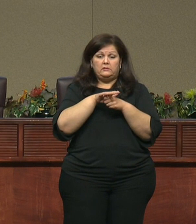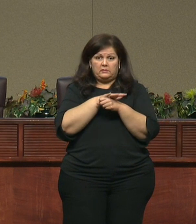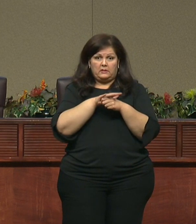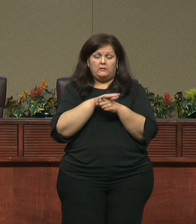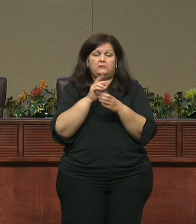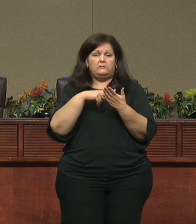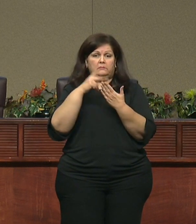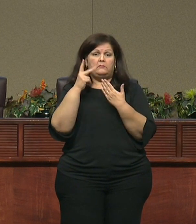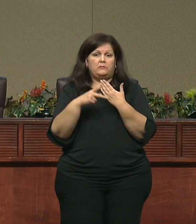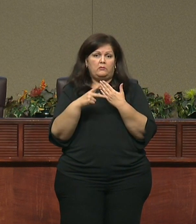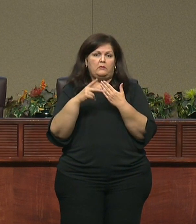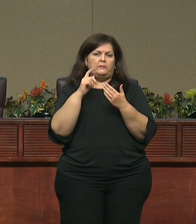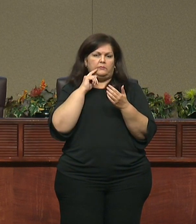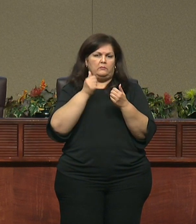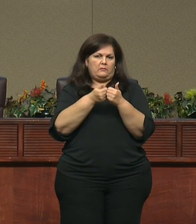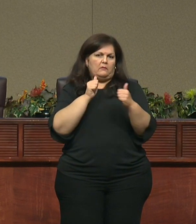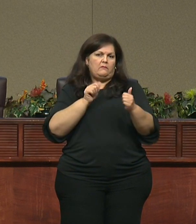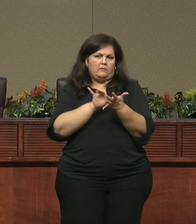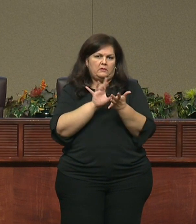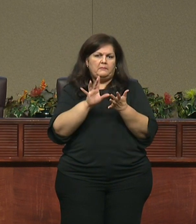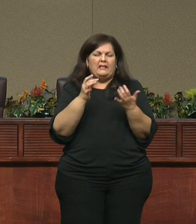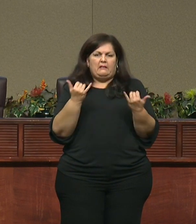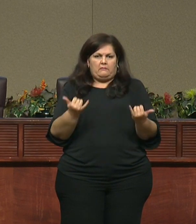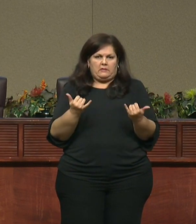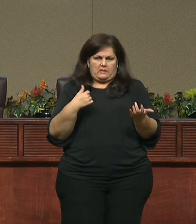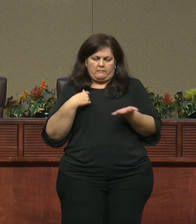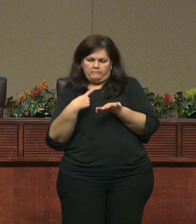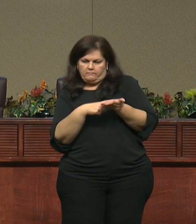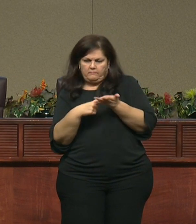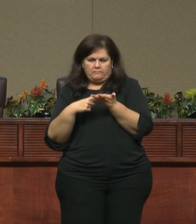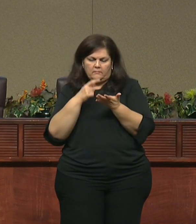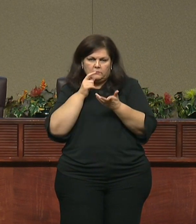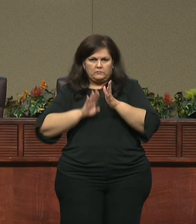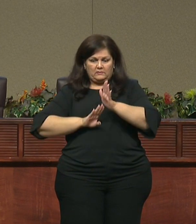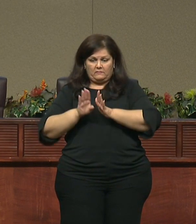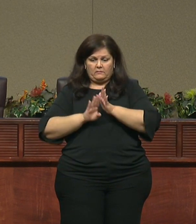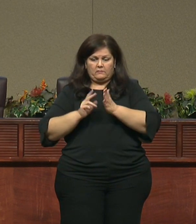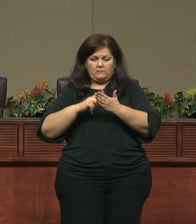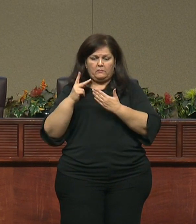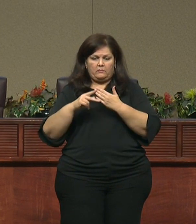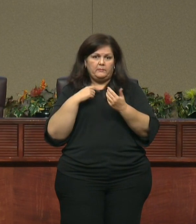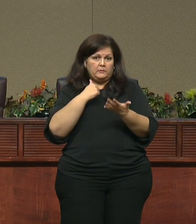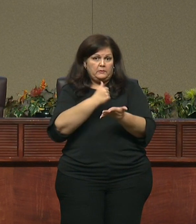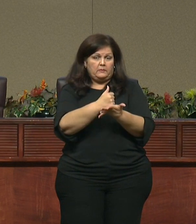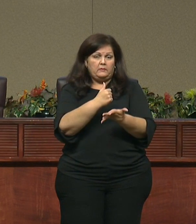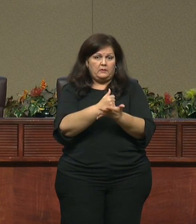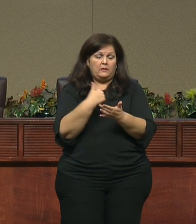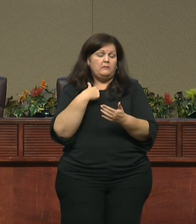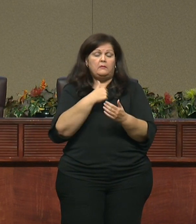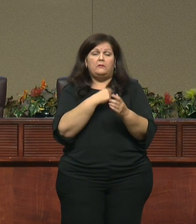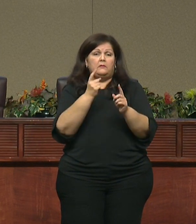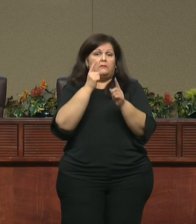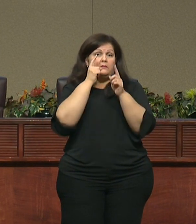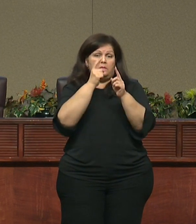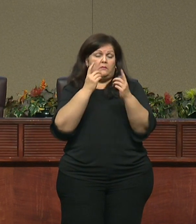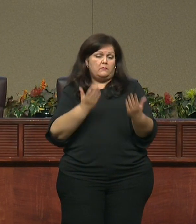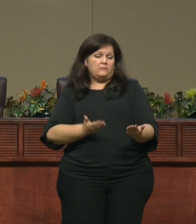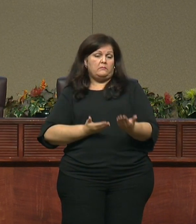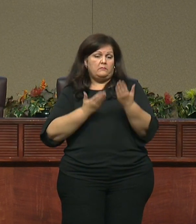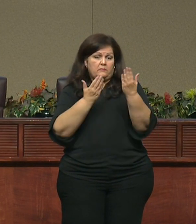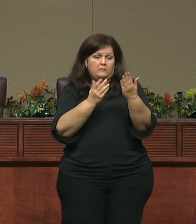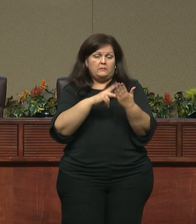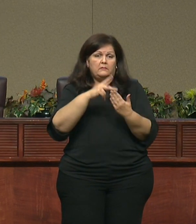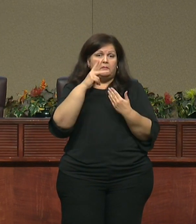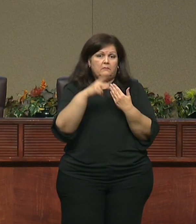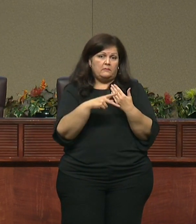Diversion Program is being developed as we speak, and it is our goal to present the